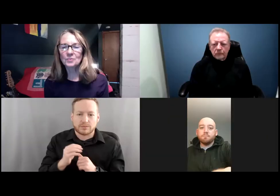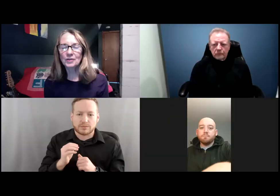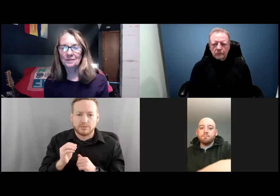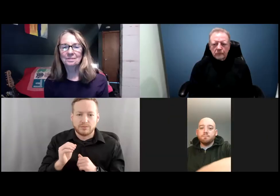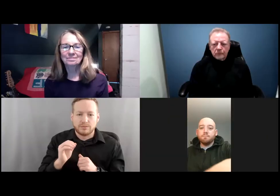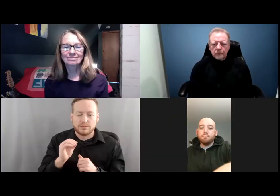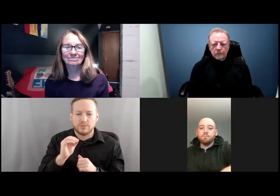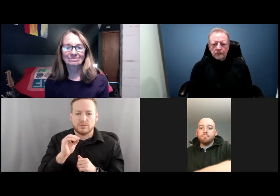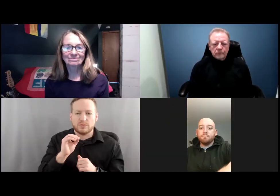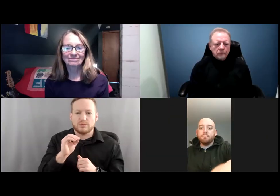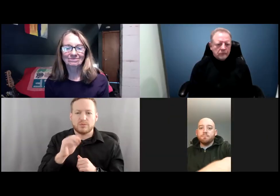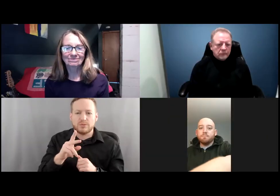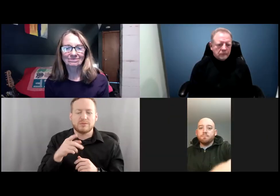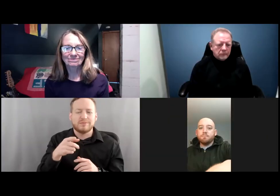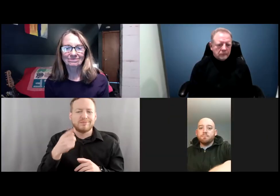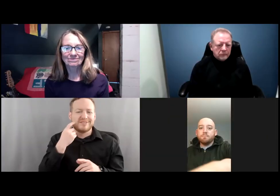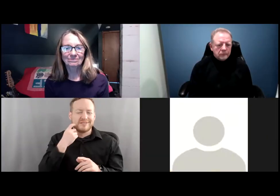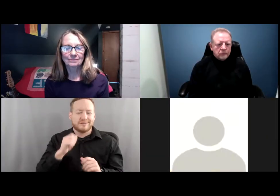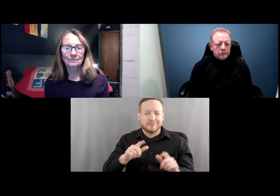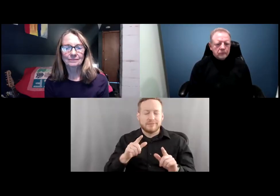thank you, Brett.